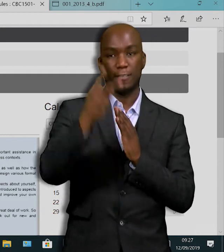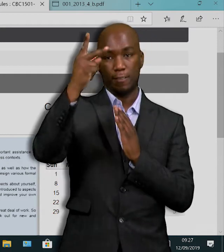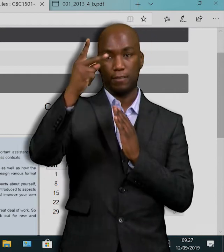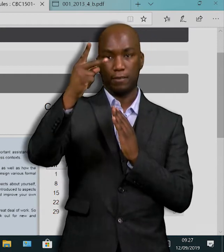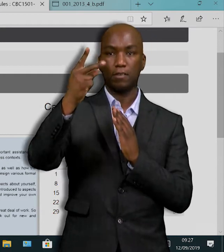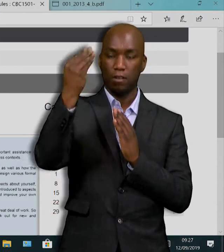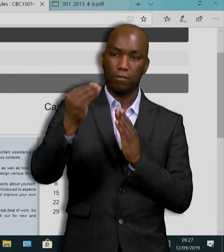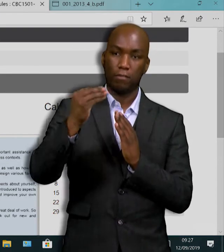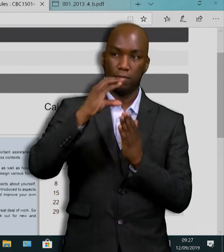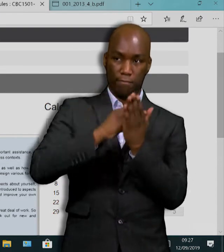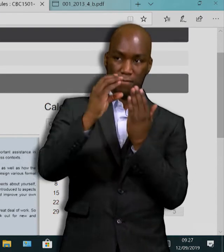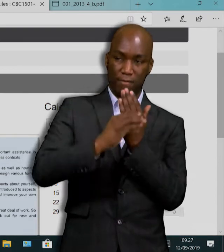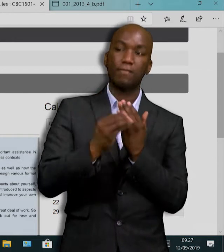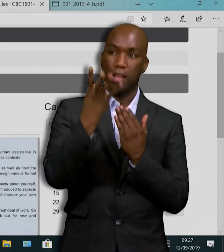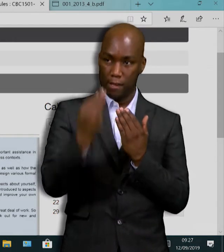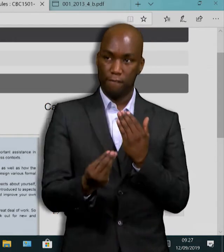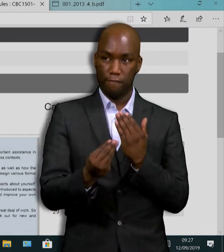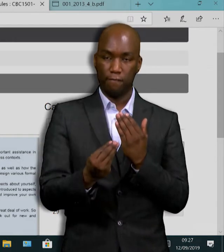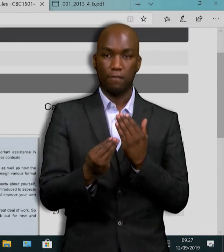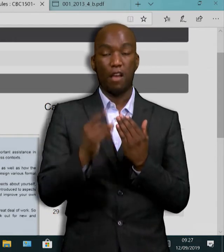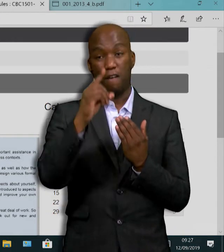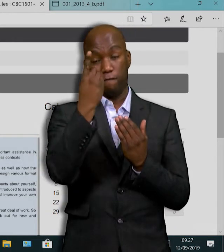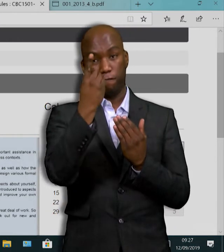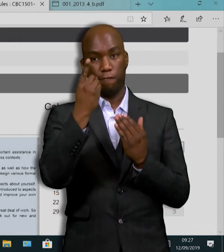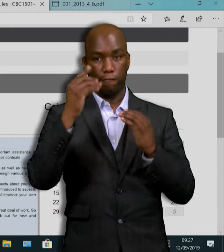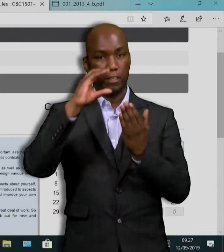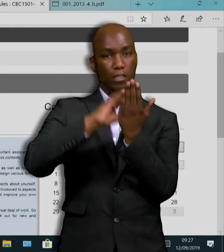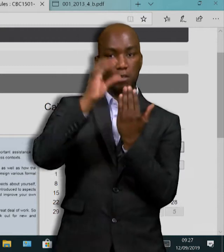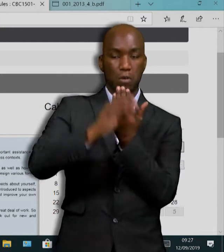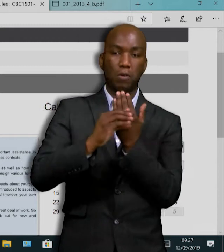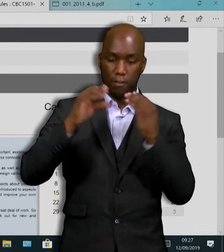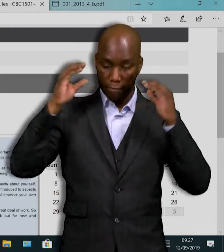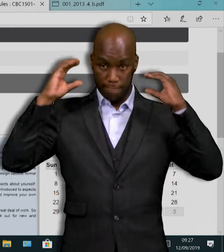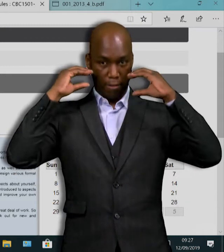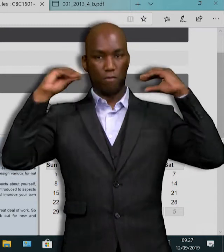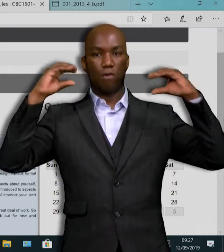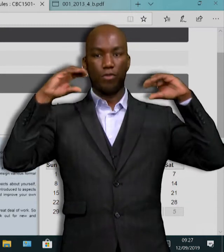the communication sections and the language sections.